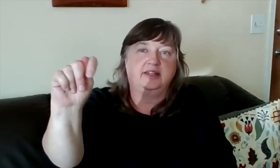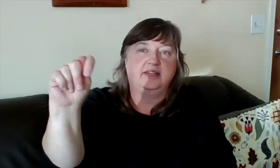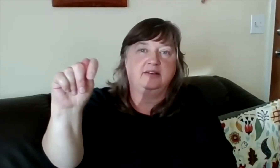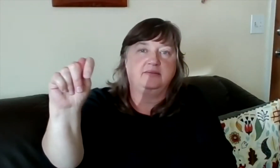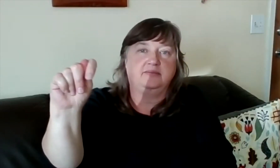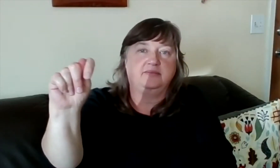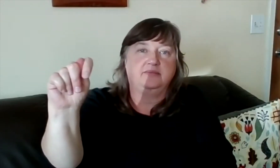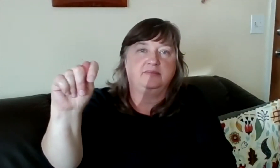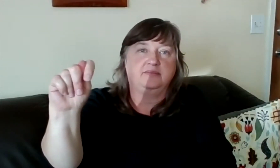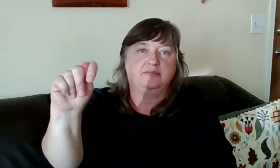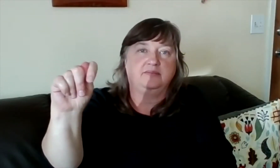slightly.